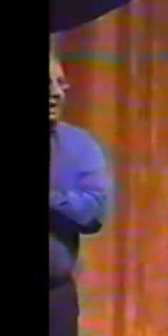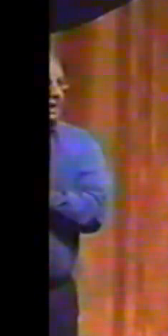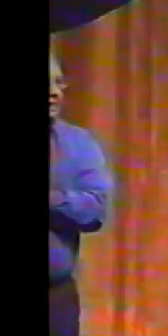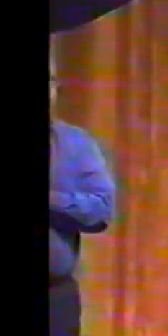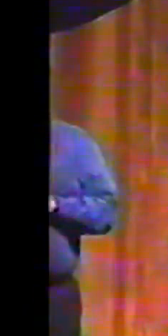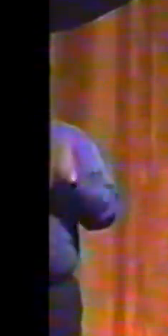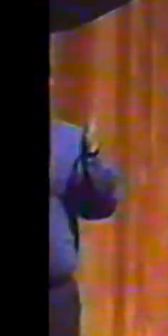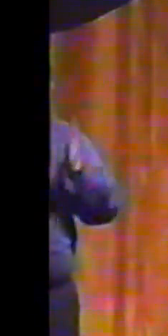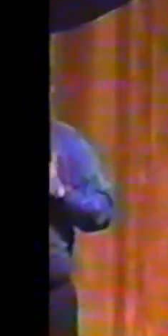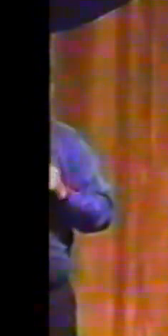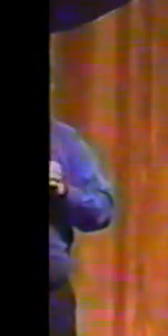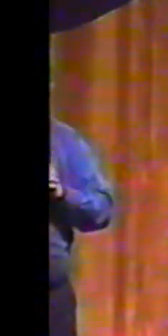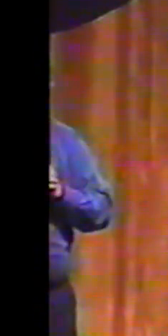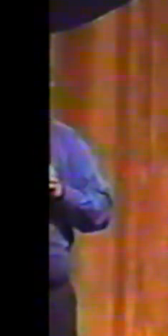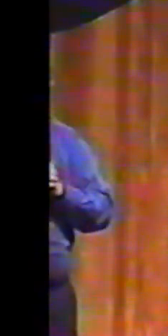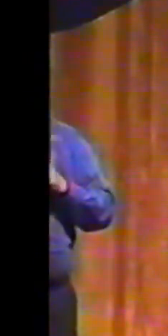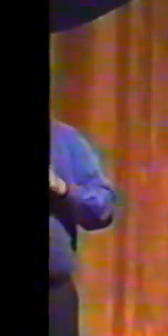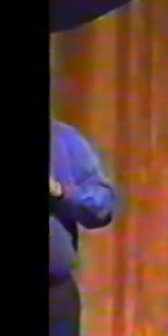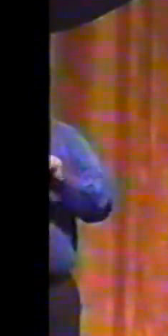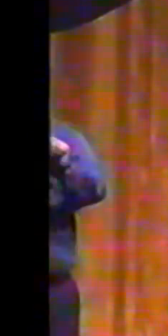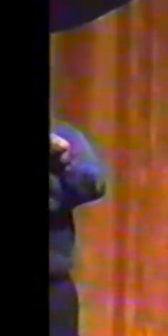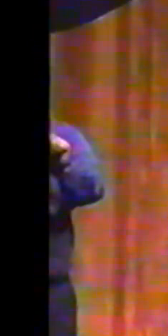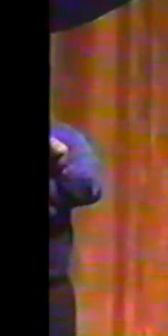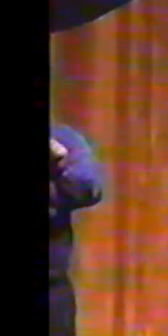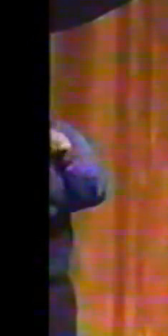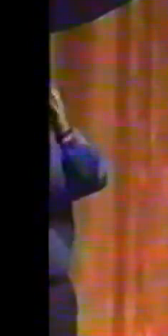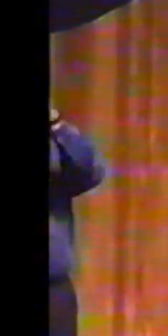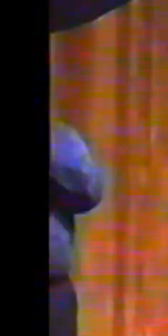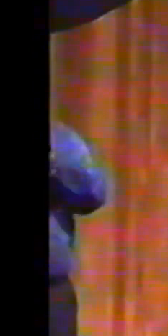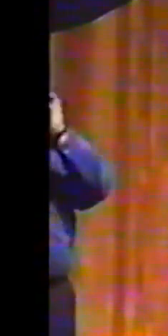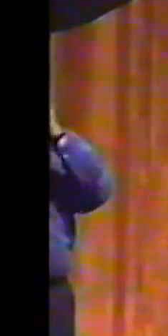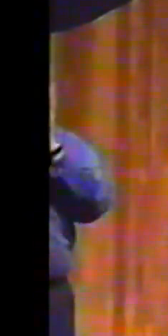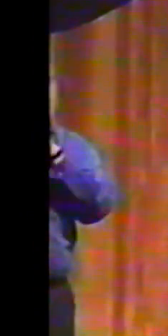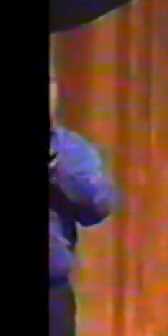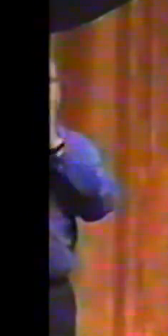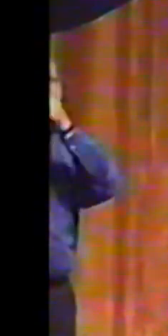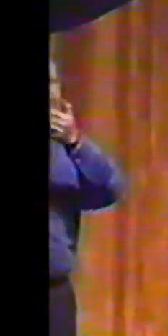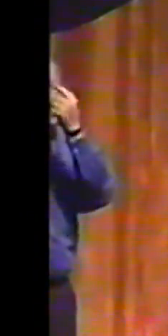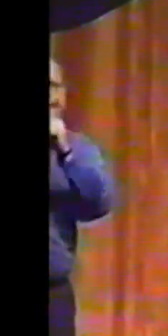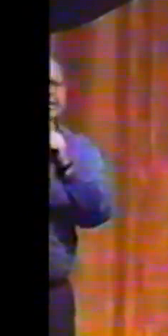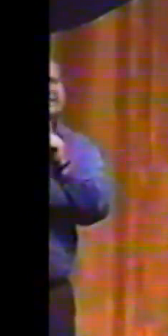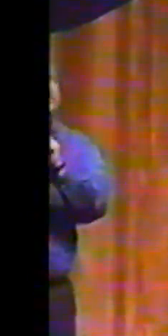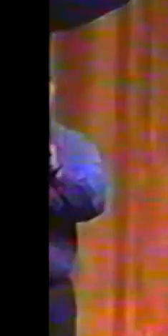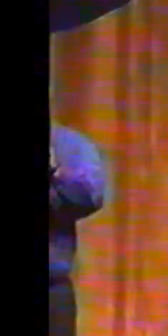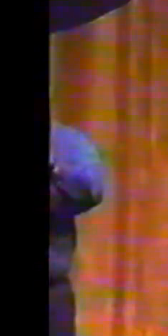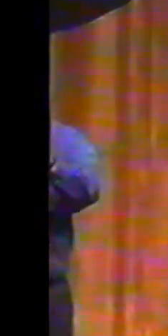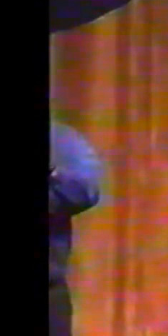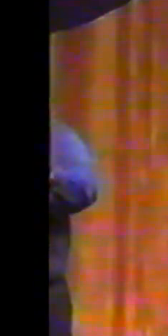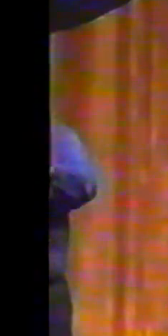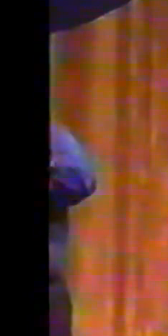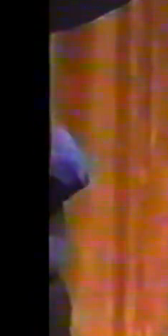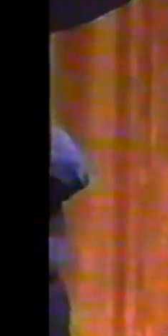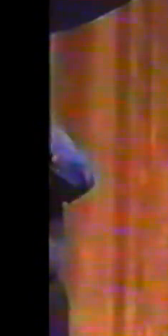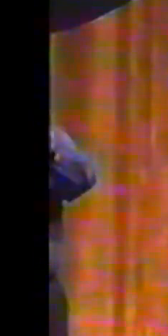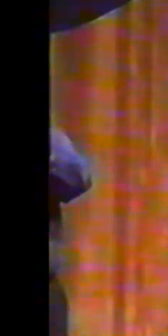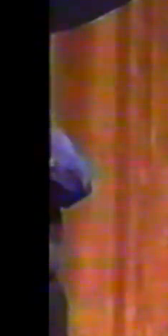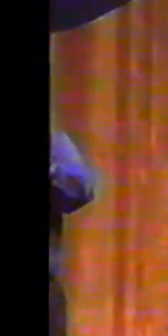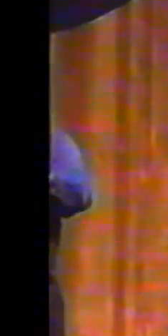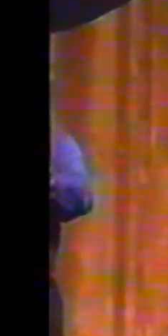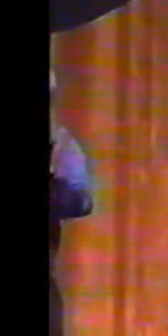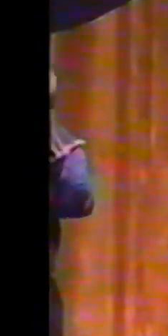questions about how it operated. And that was our biggest challenge. And knowing that we didn't want to